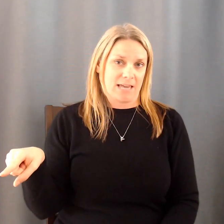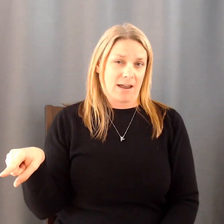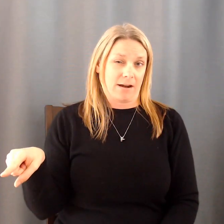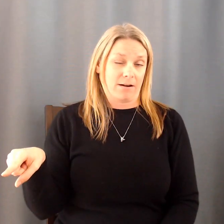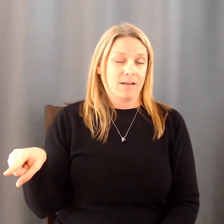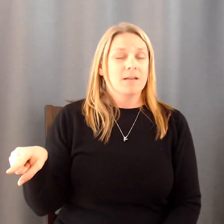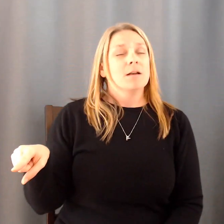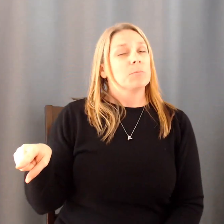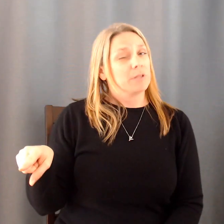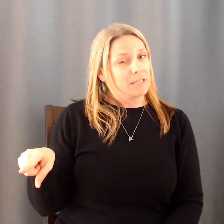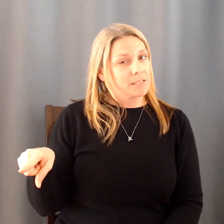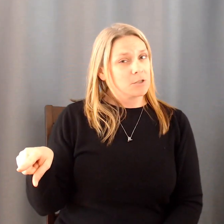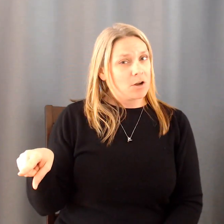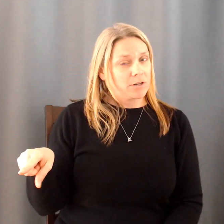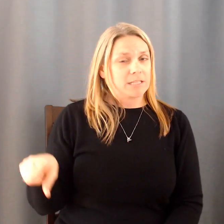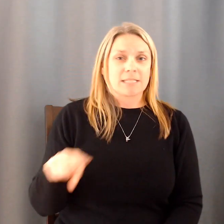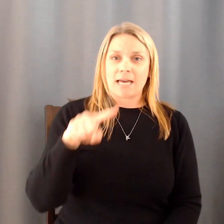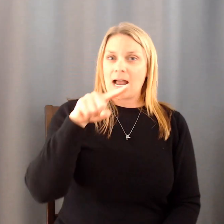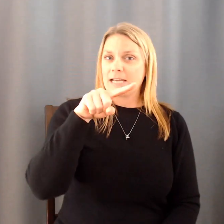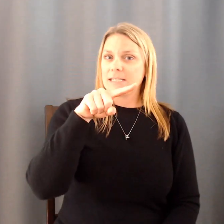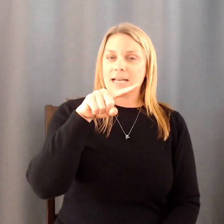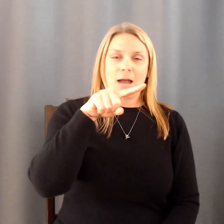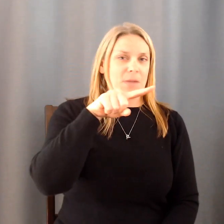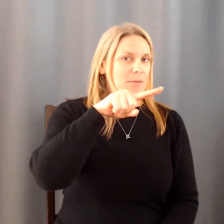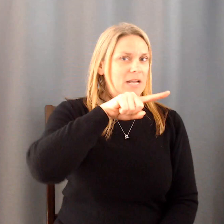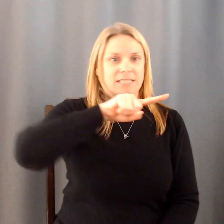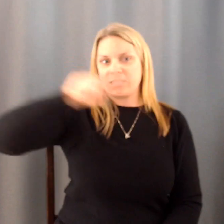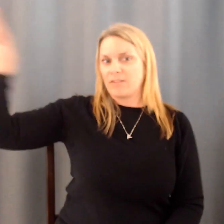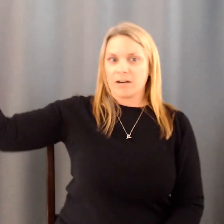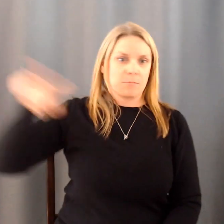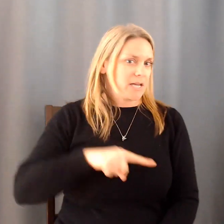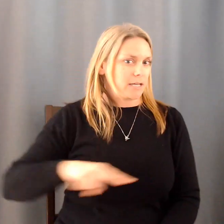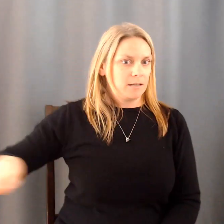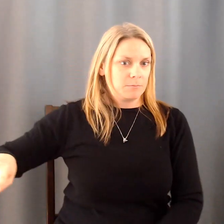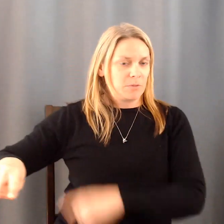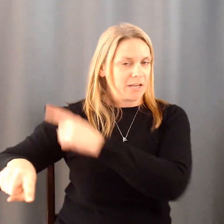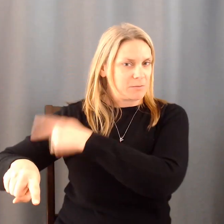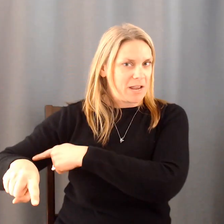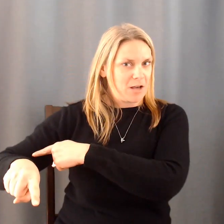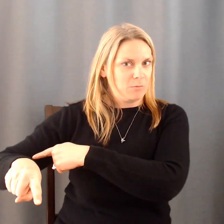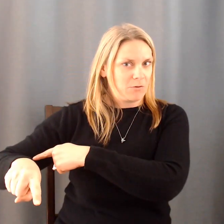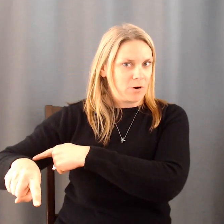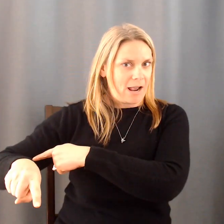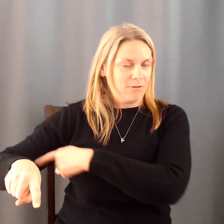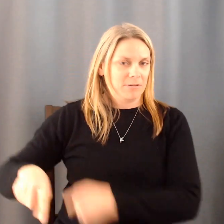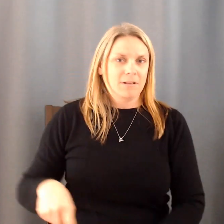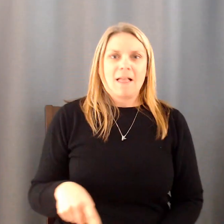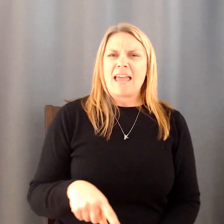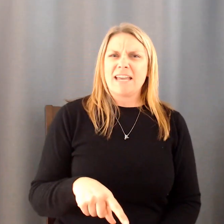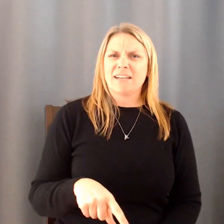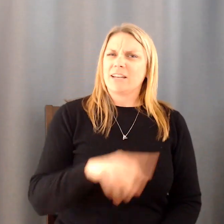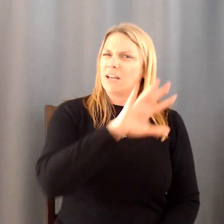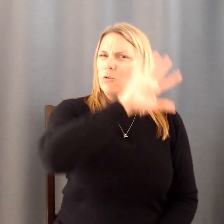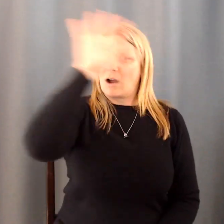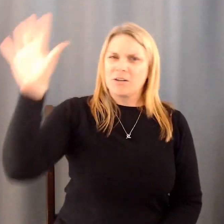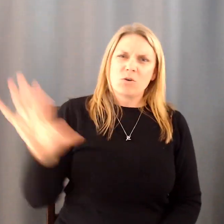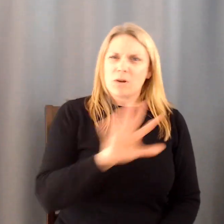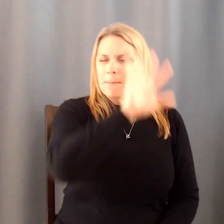air. Please notice that I did not make my Z very big because my elbow went out. And I don't want to block